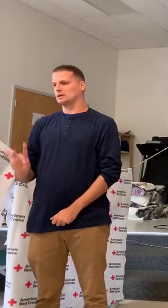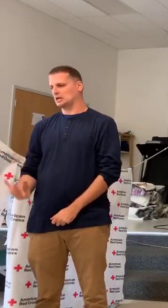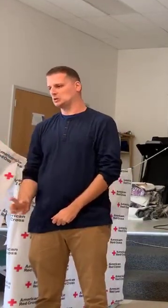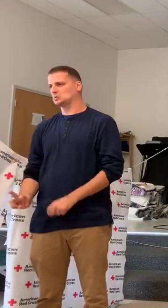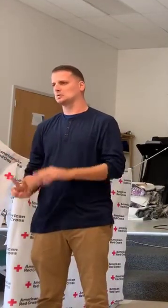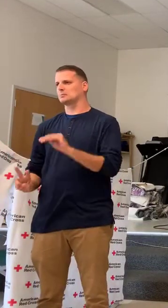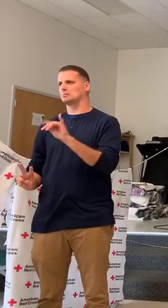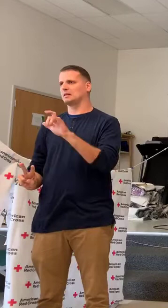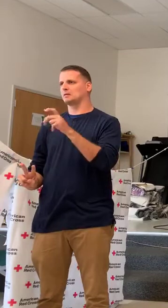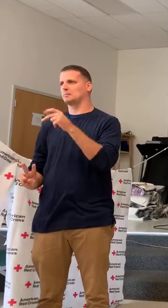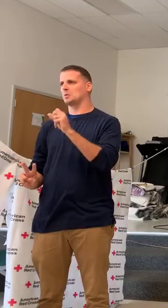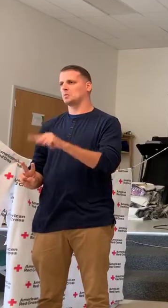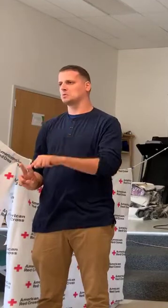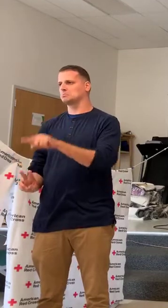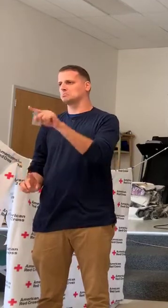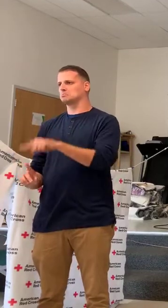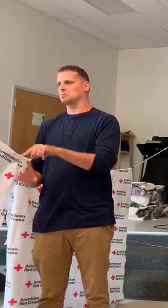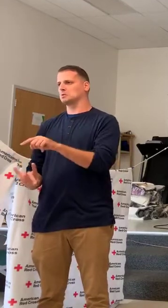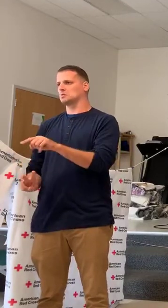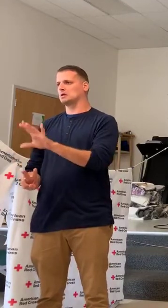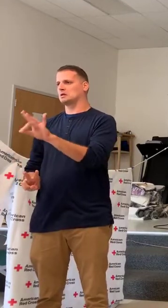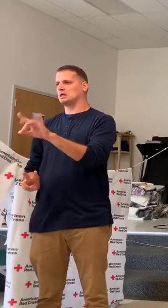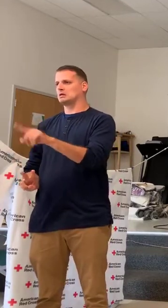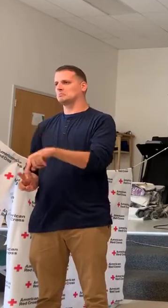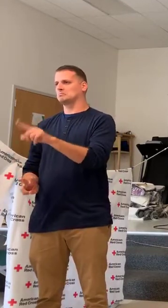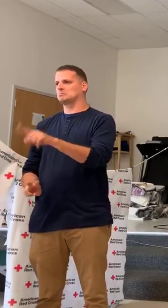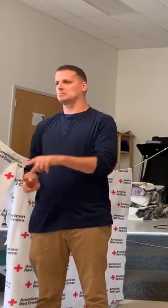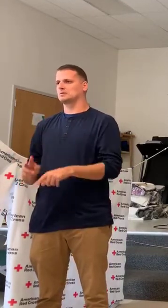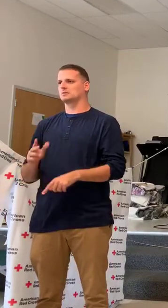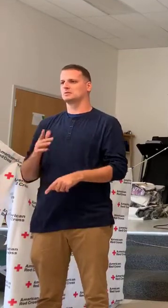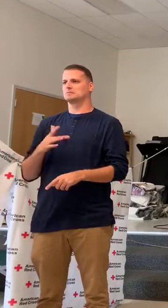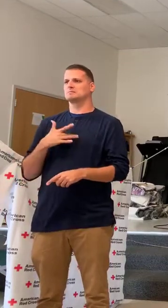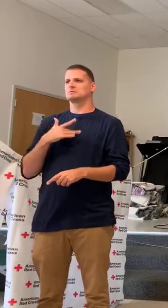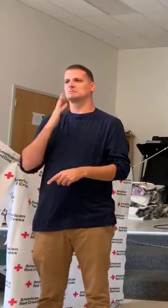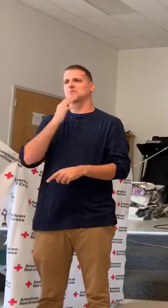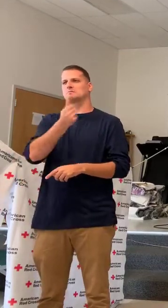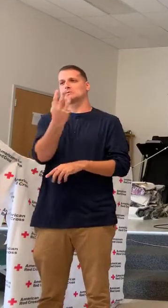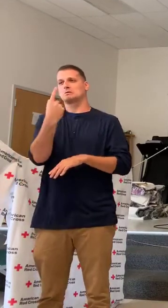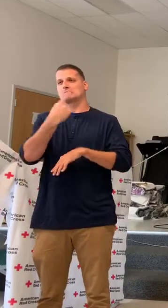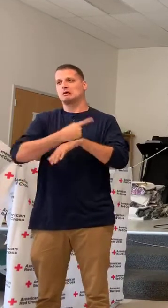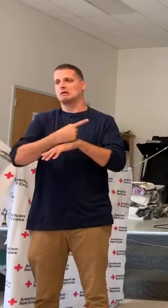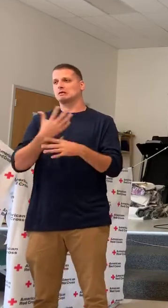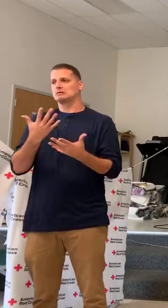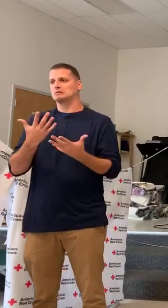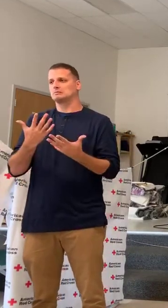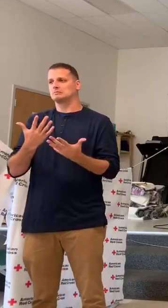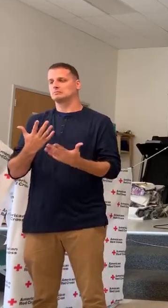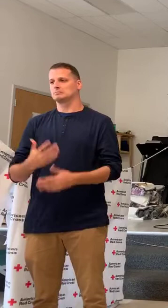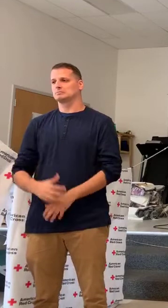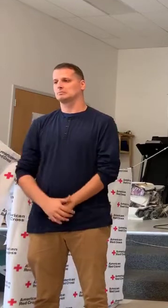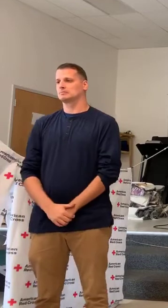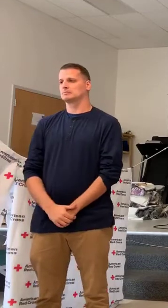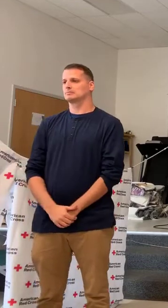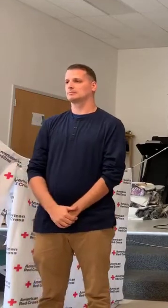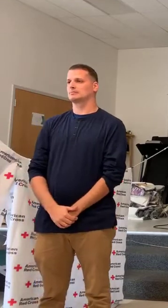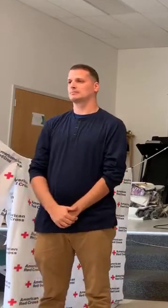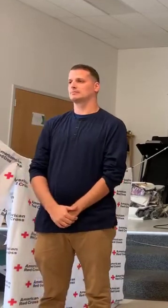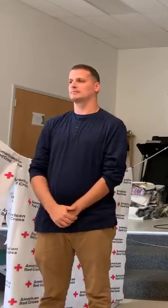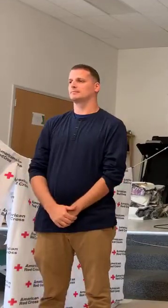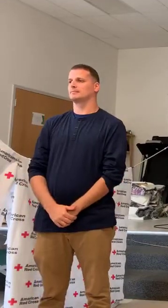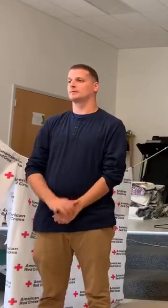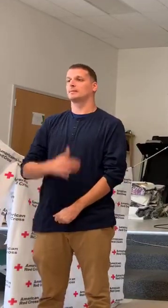somewhere around there. So anticipate a couple of days, but again, the best resource is the borough or the MEA